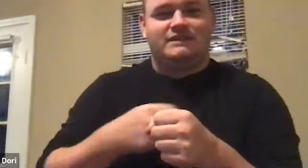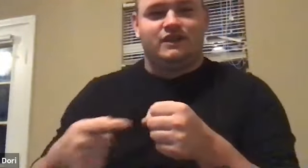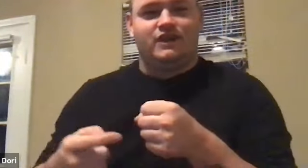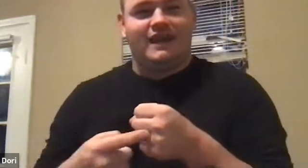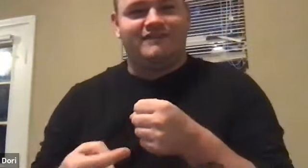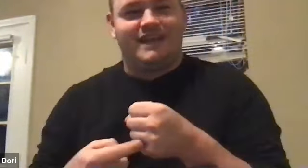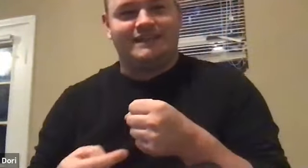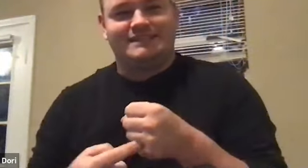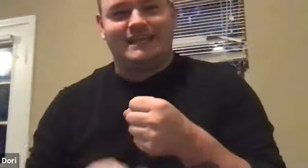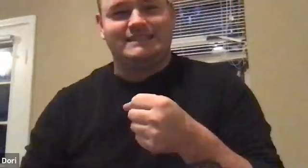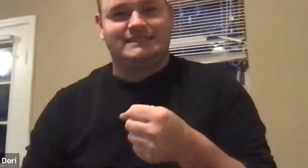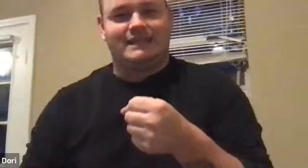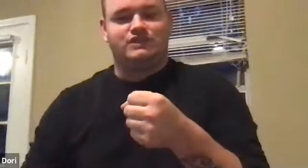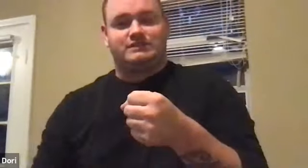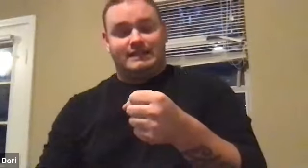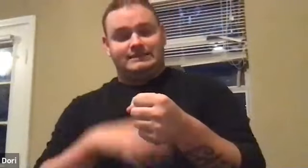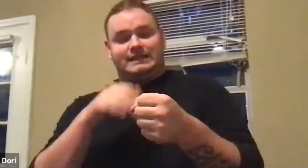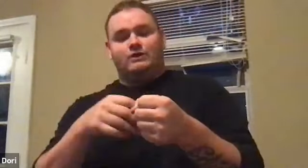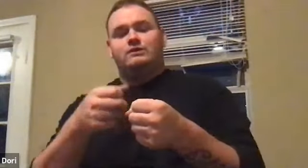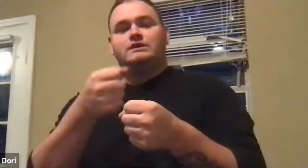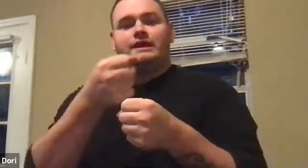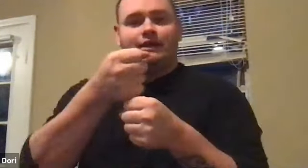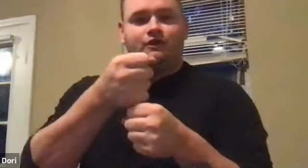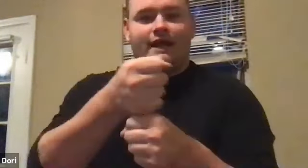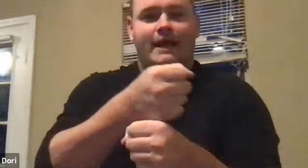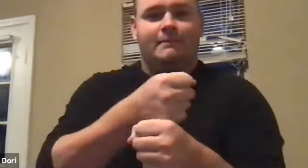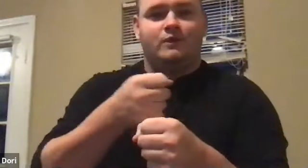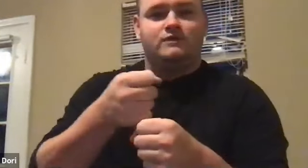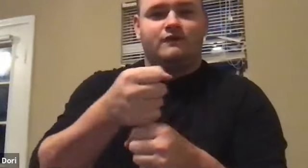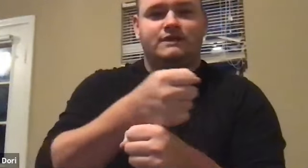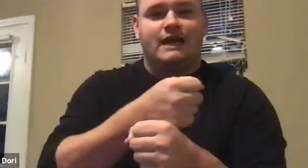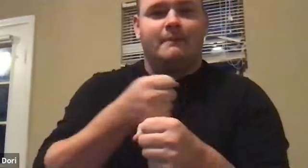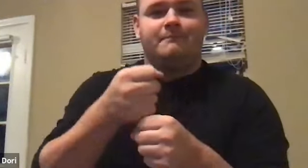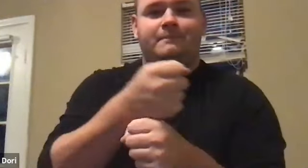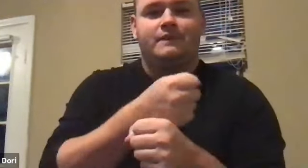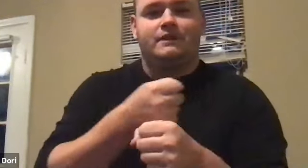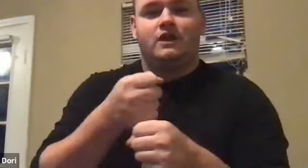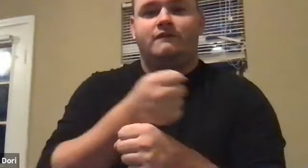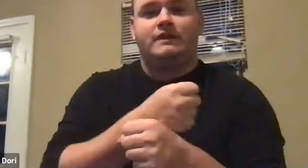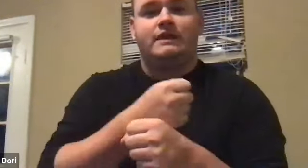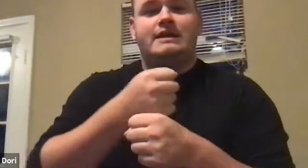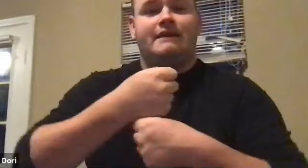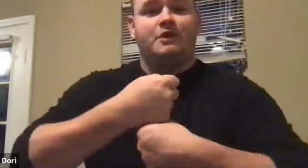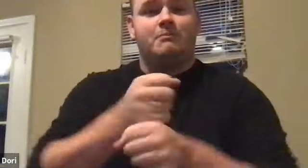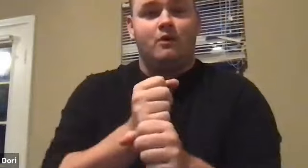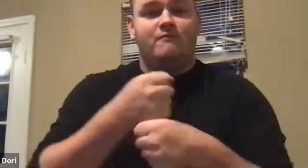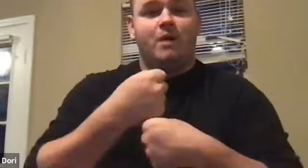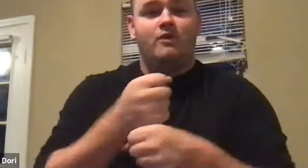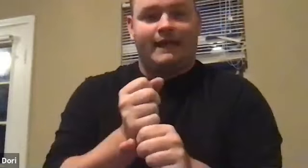So your left hand stays still, and your right hand moves over the top. Copy. If you move both